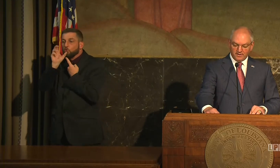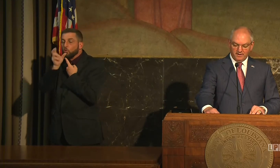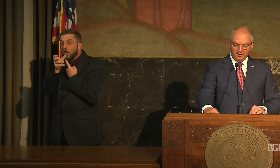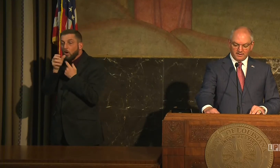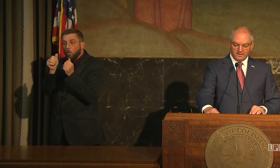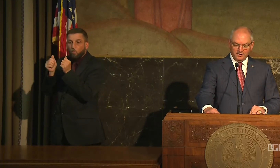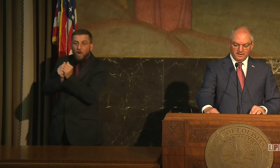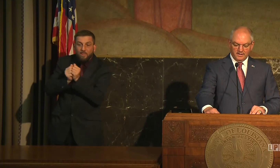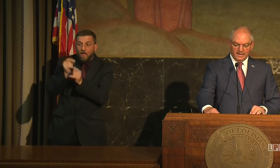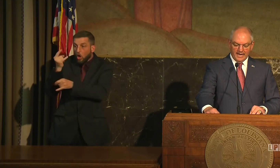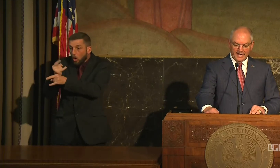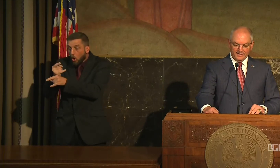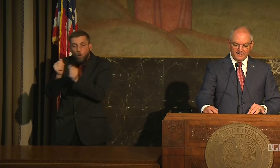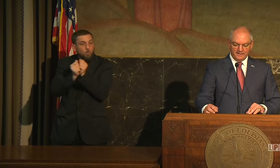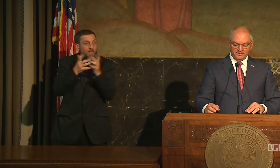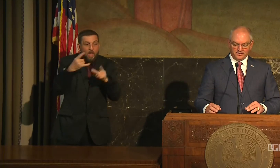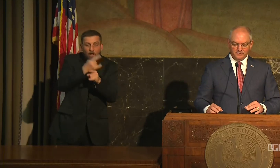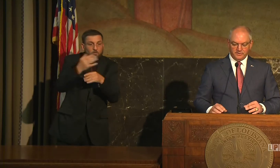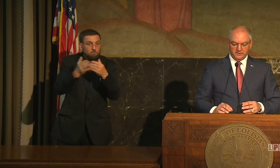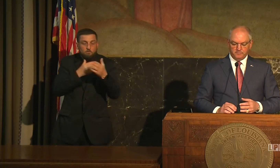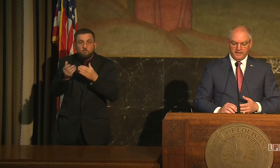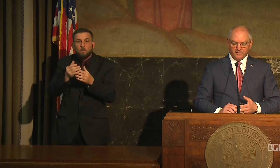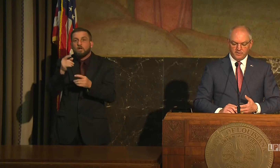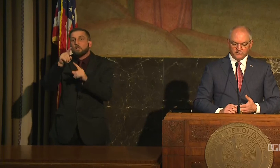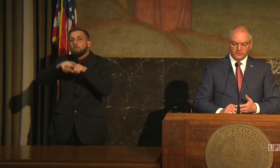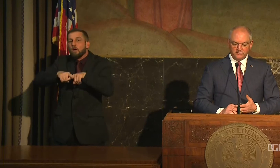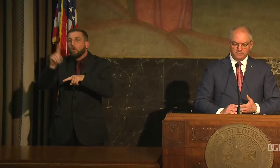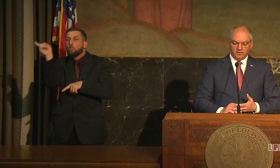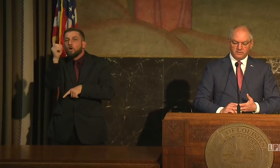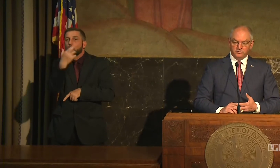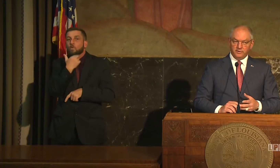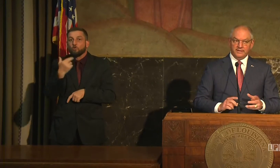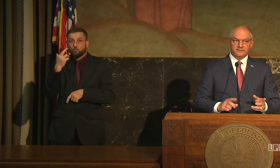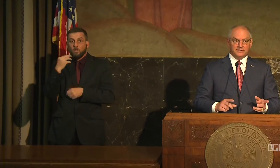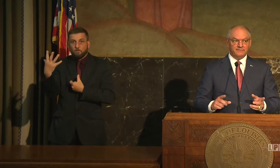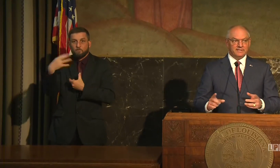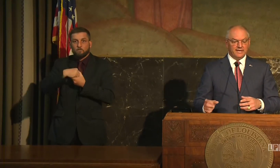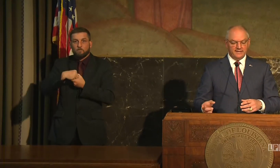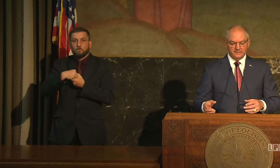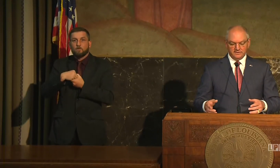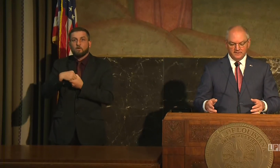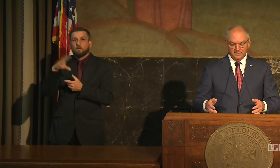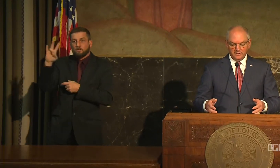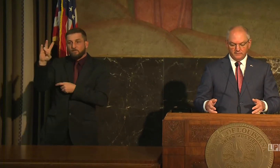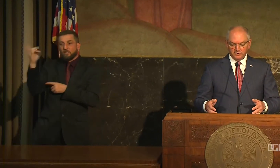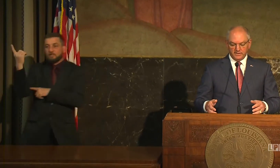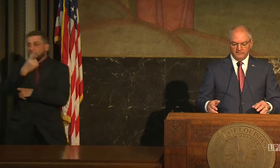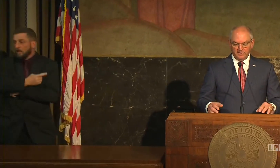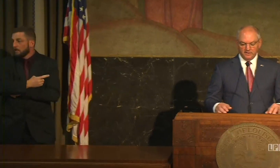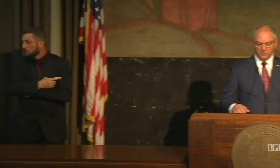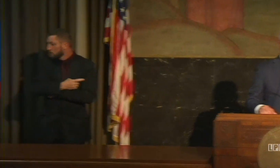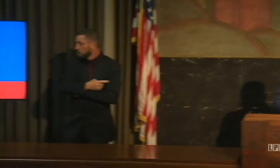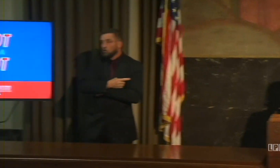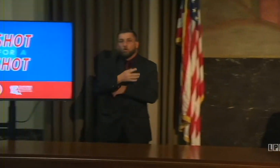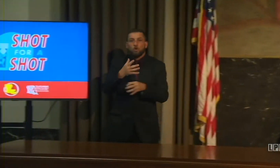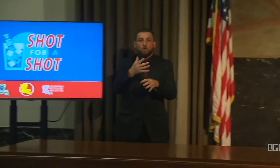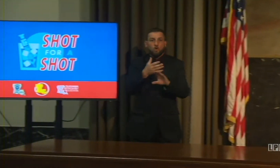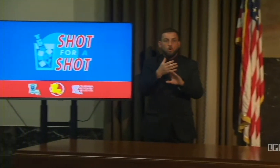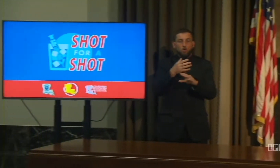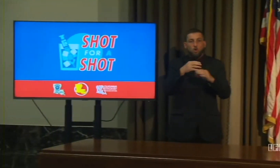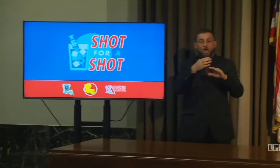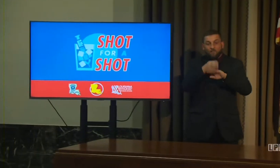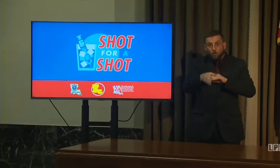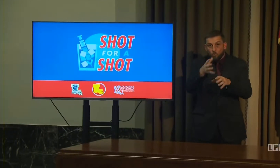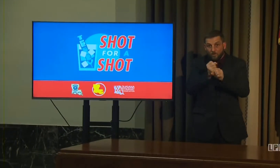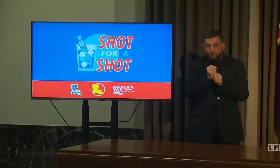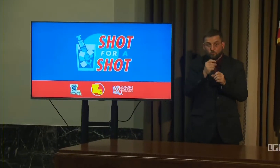or alcoholic, at certain participating restaurants and bars within 7 days of receiving your shot.